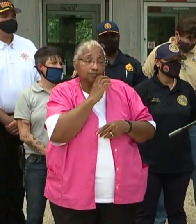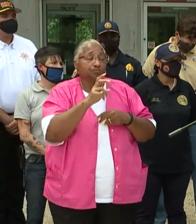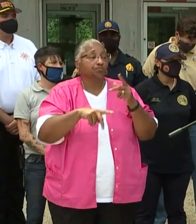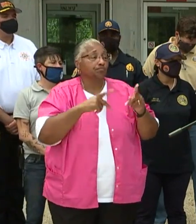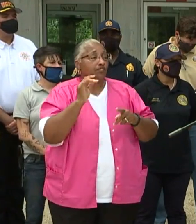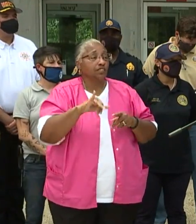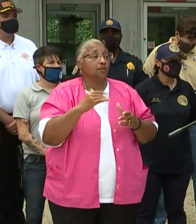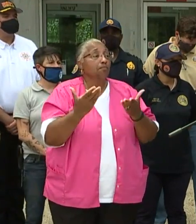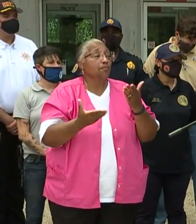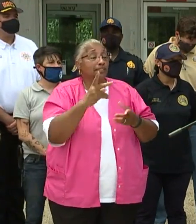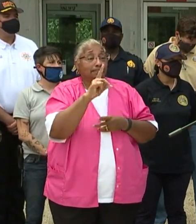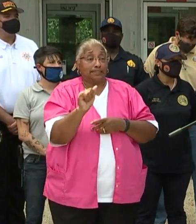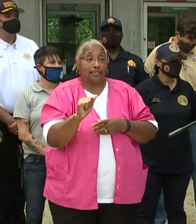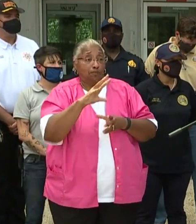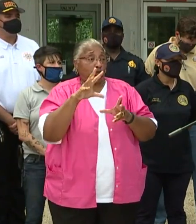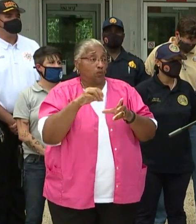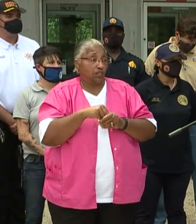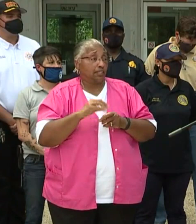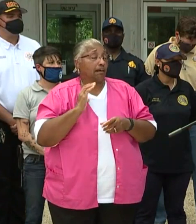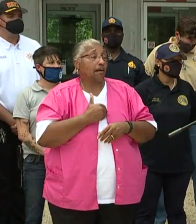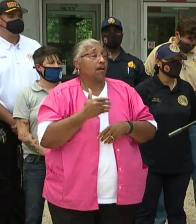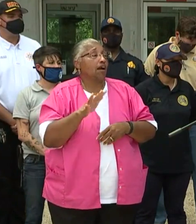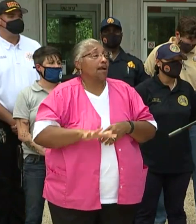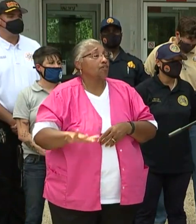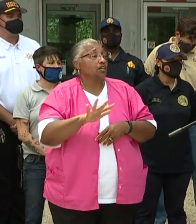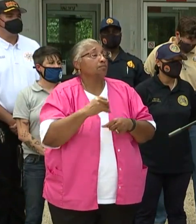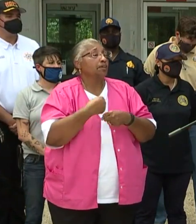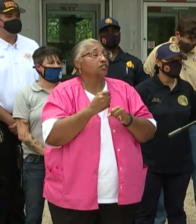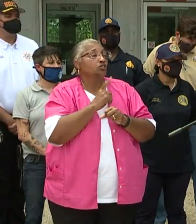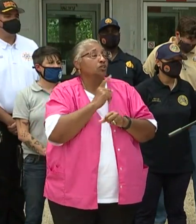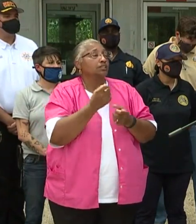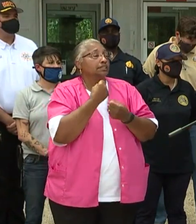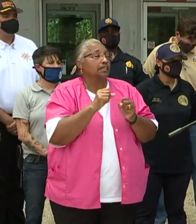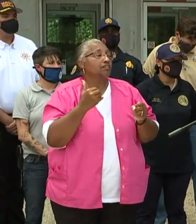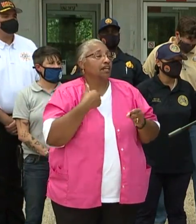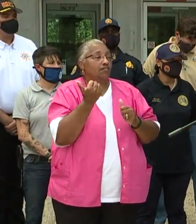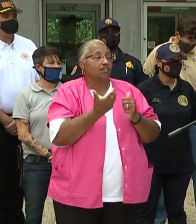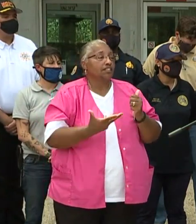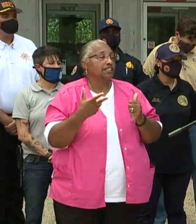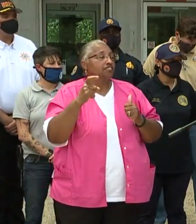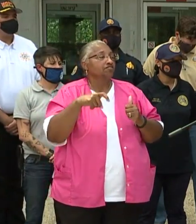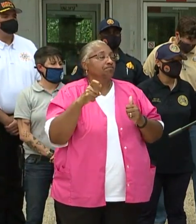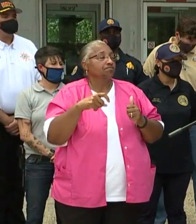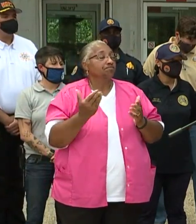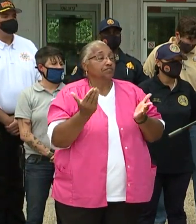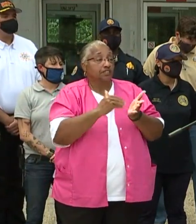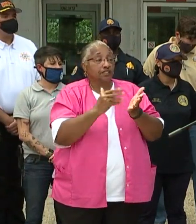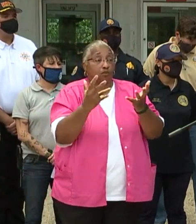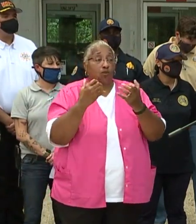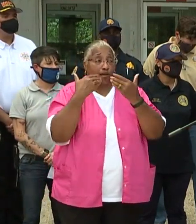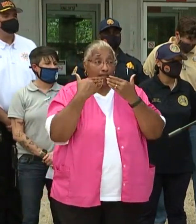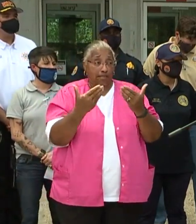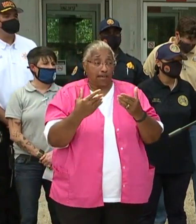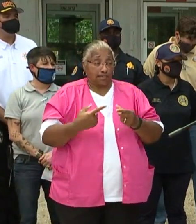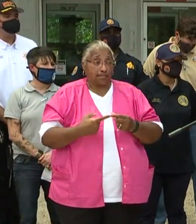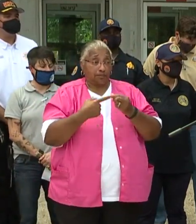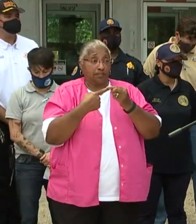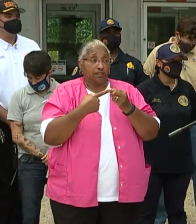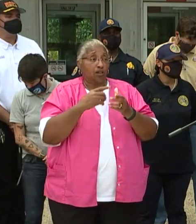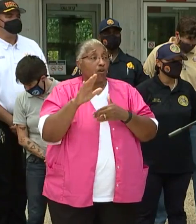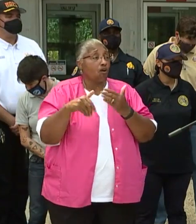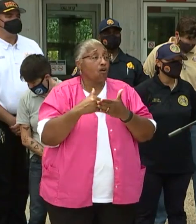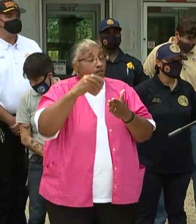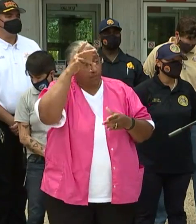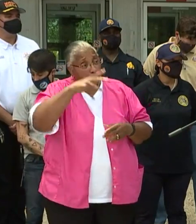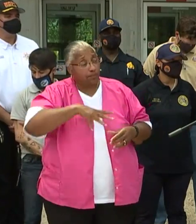that might be disabled within our neighborhoods, to make sure that they are safe and they are also have everything that they need. So again, I just want to thank especially all the men